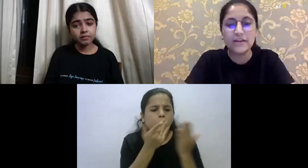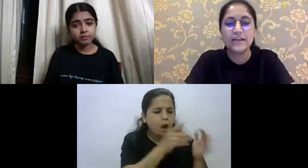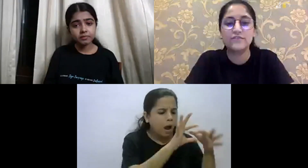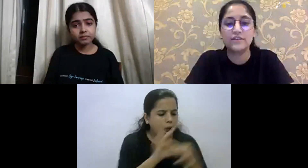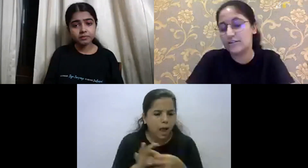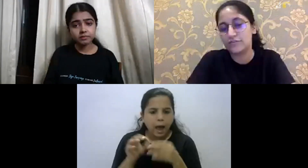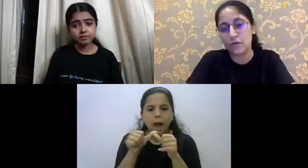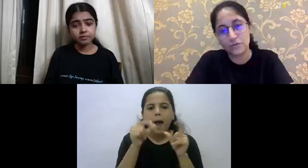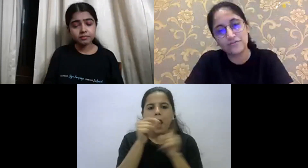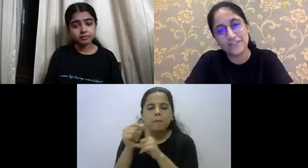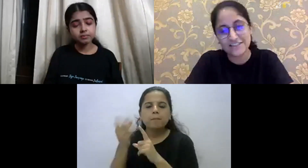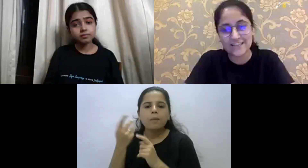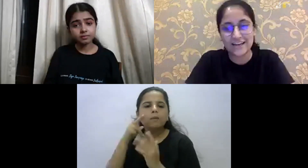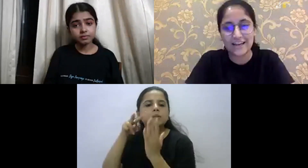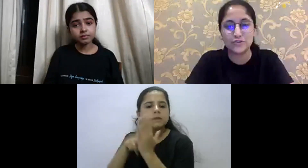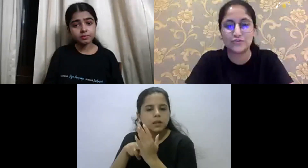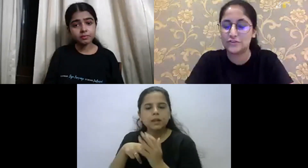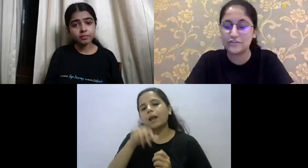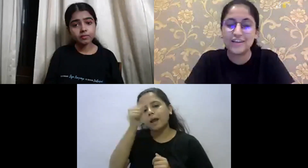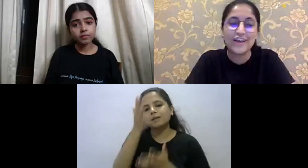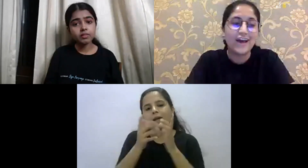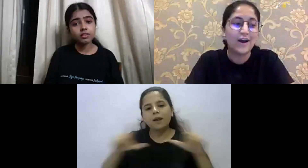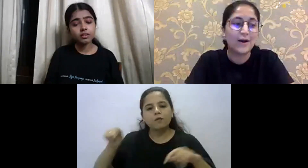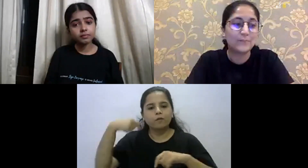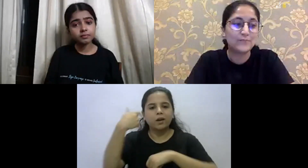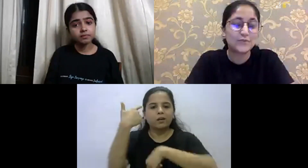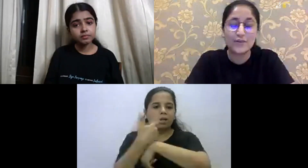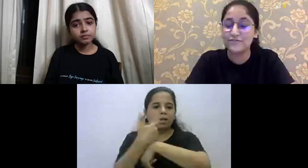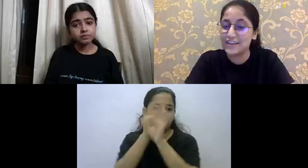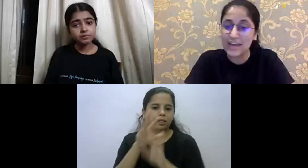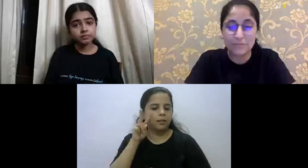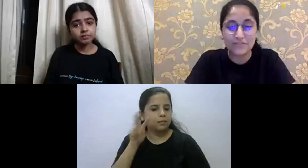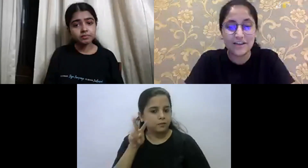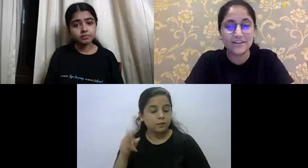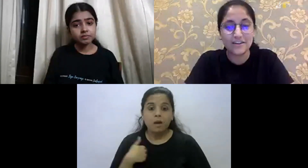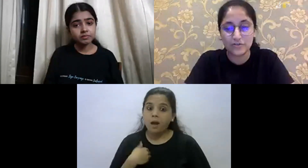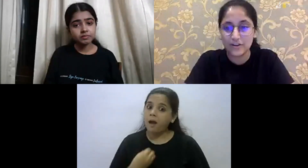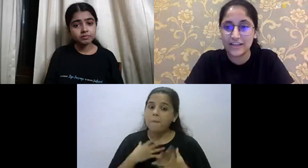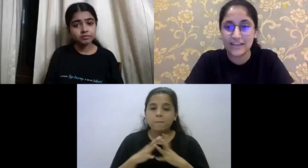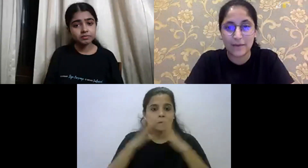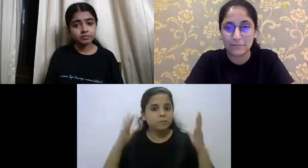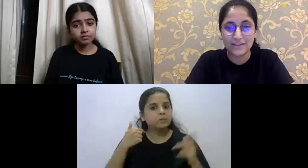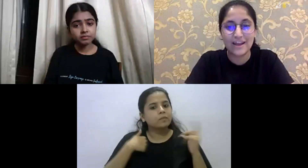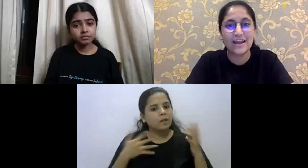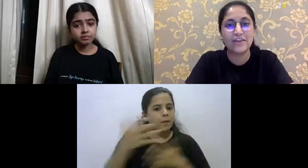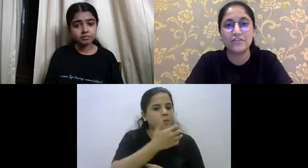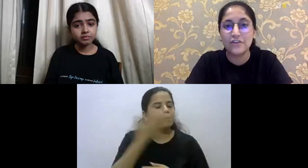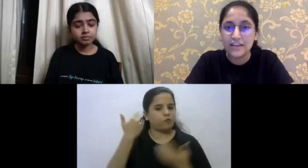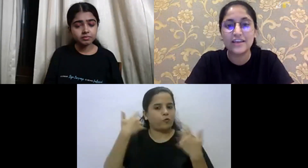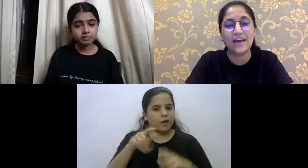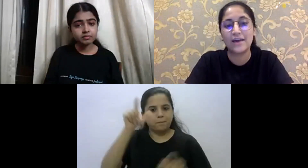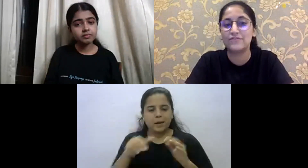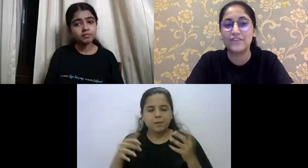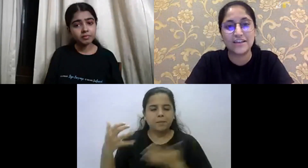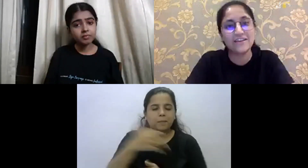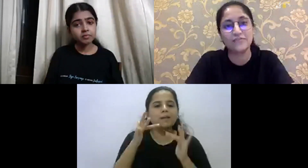app, in the form of Indian Sign Language videos. So I'm very happy we had a crowdfunding campaign, and I